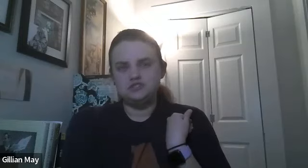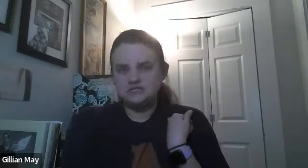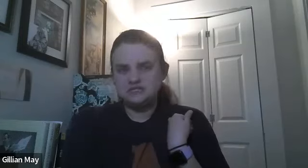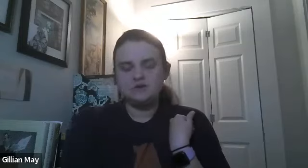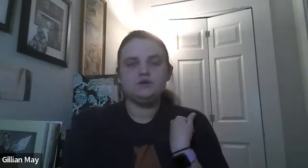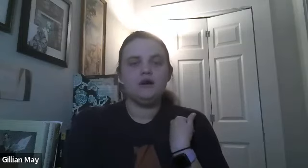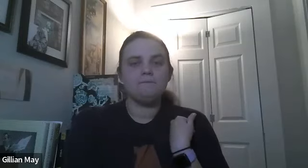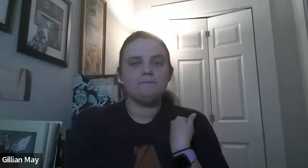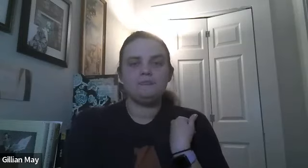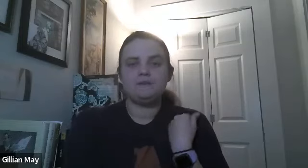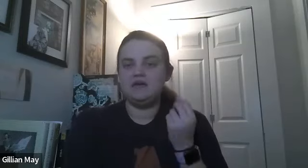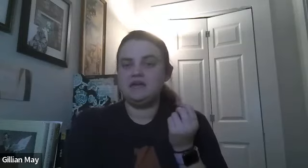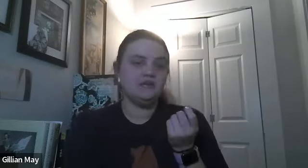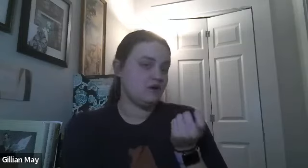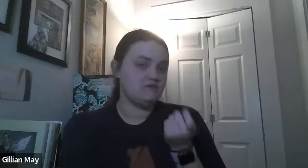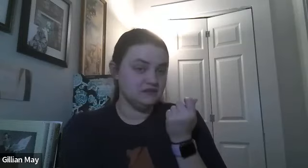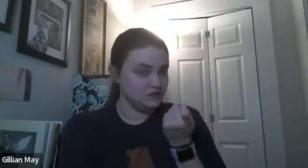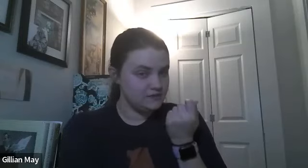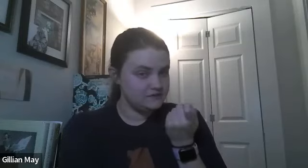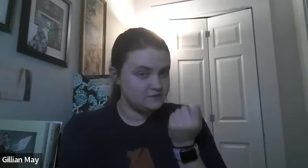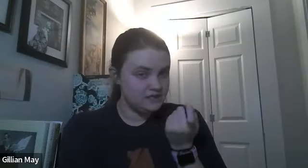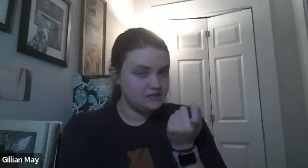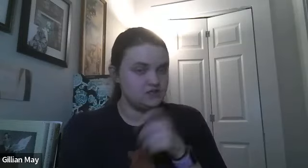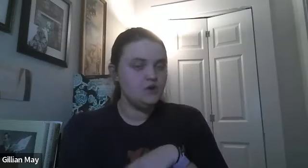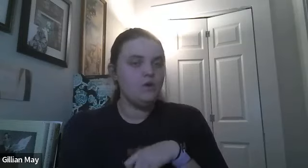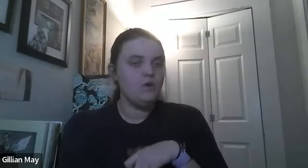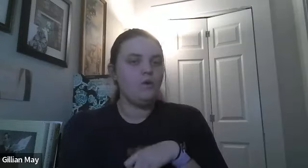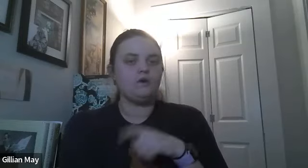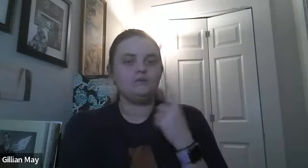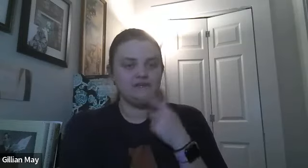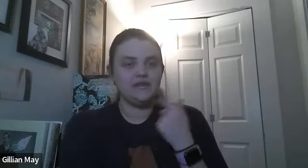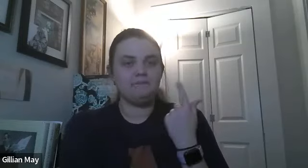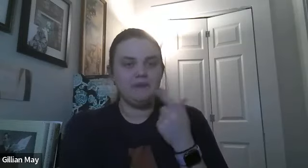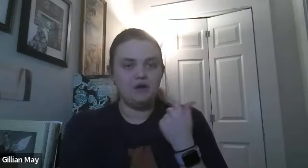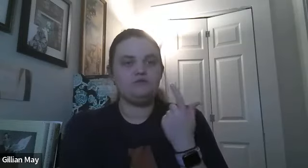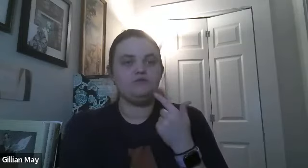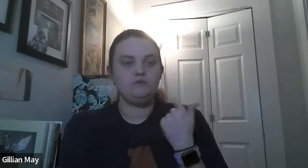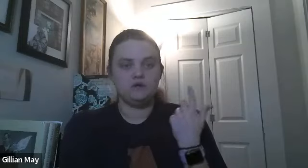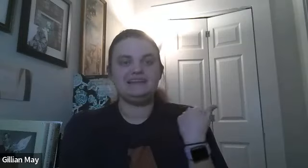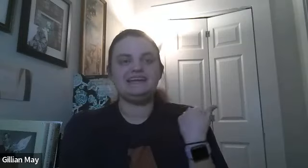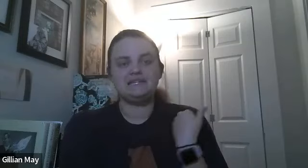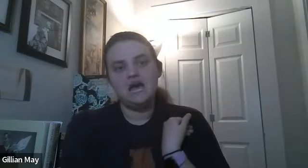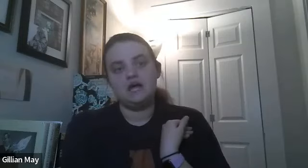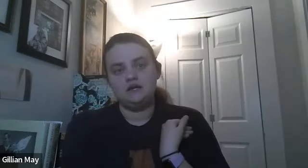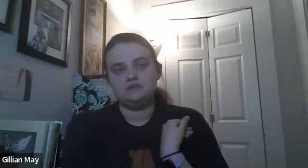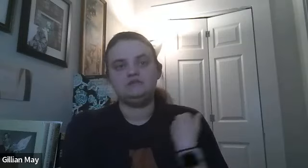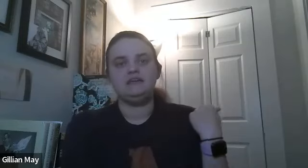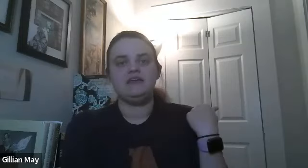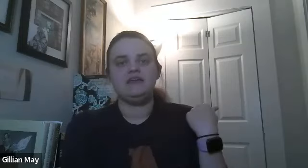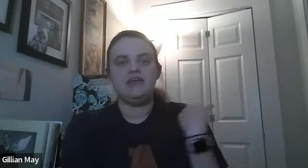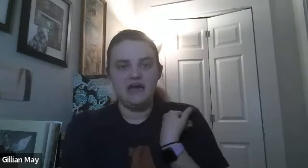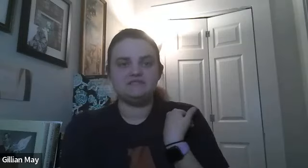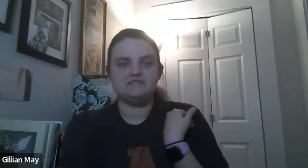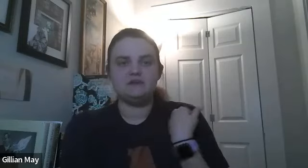usually someone who may either have a little bit of speech. Or will even like mouth the word like tired. Like they have something to